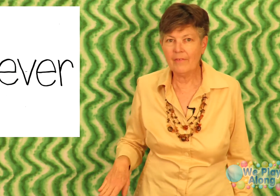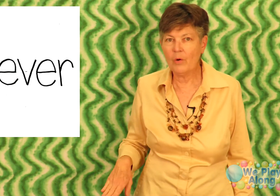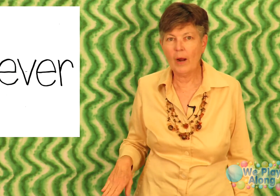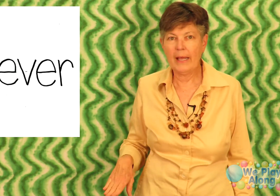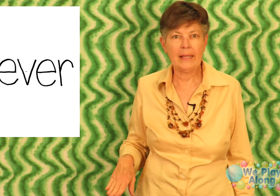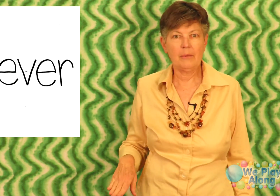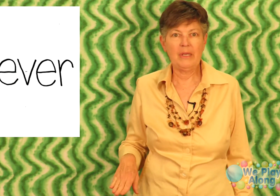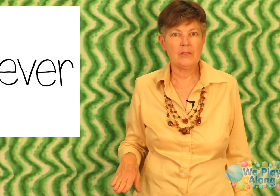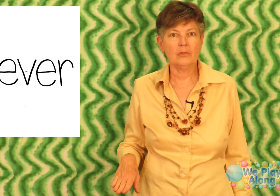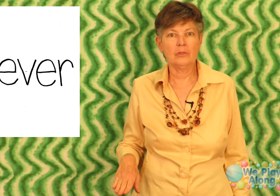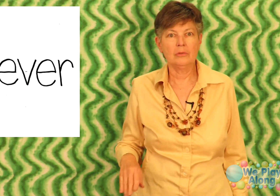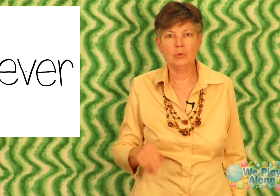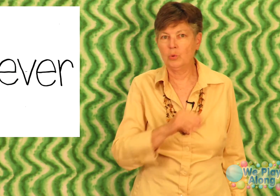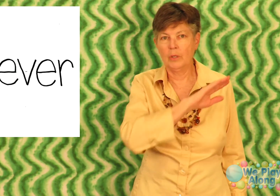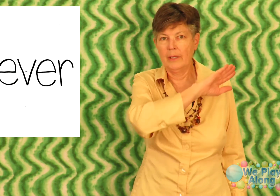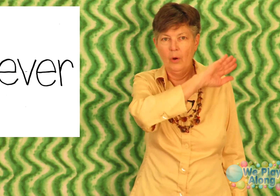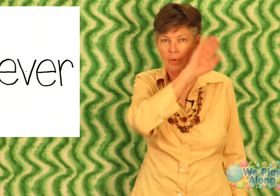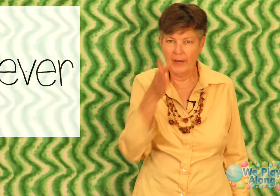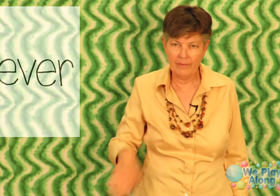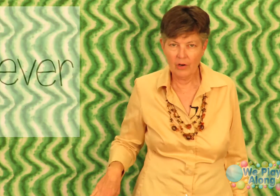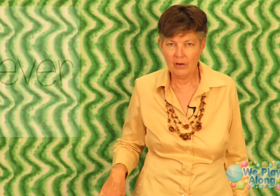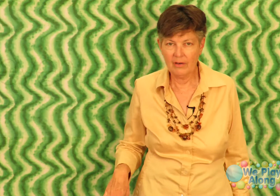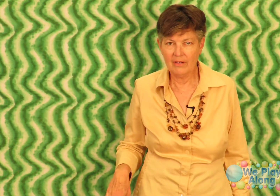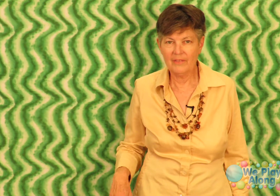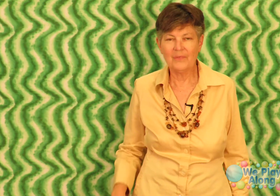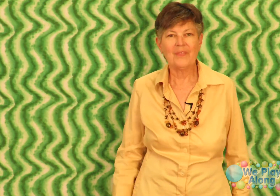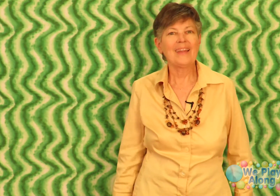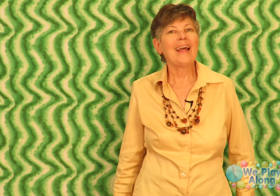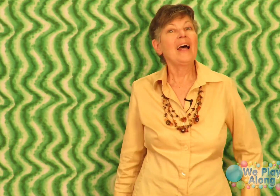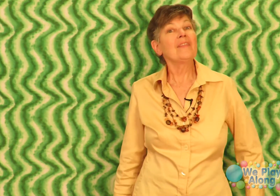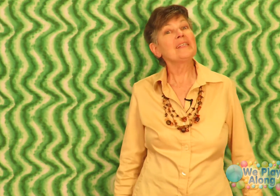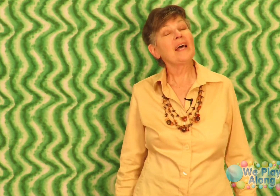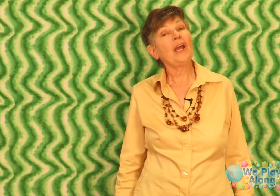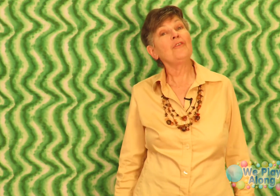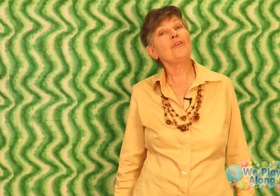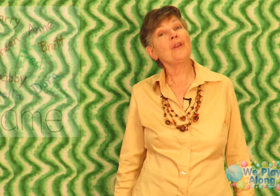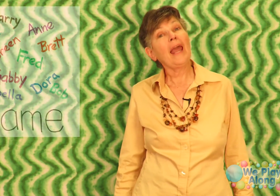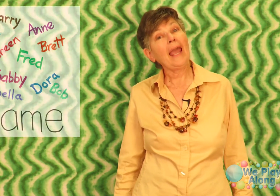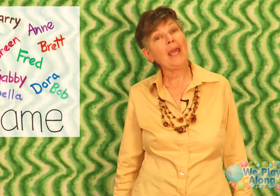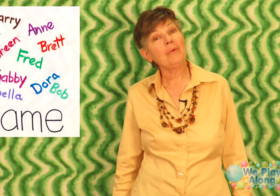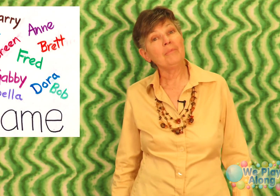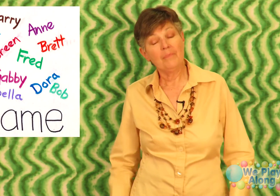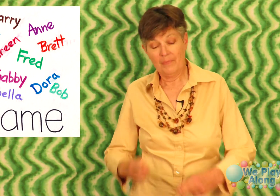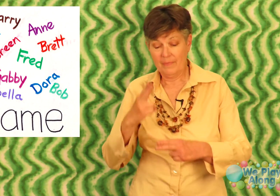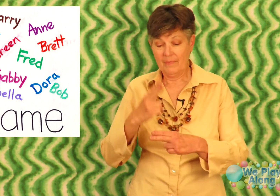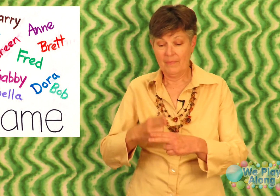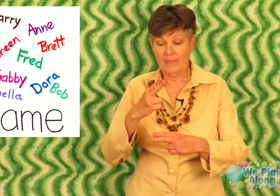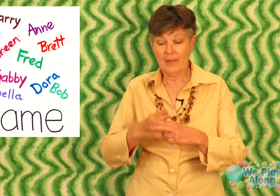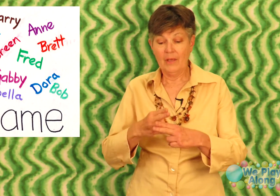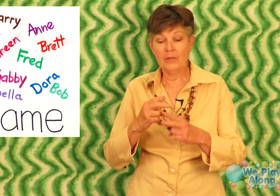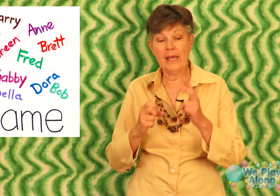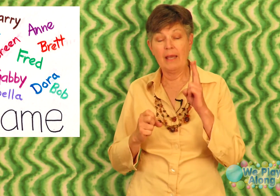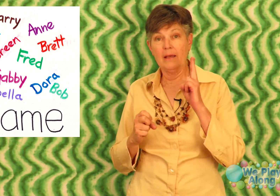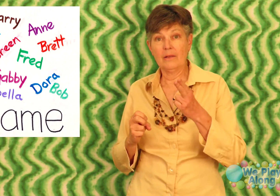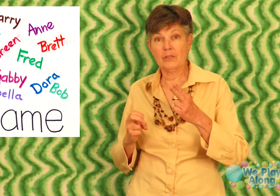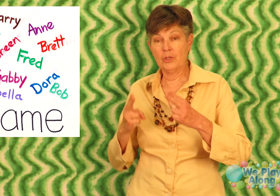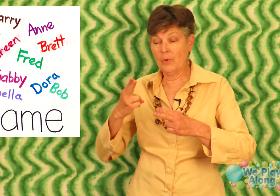never want to get the measles. Ooh, no, never. The sign for name, you take 2